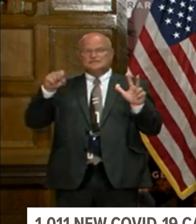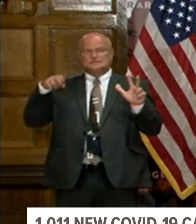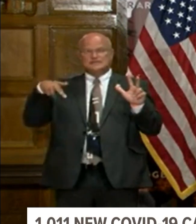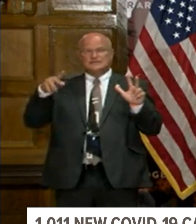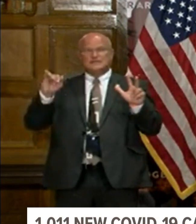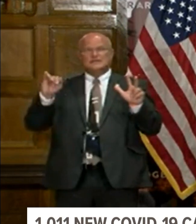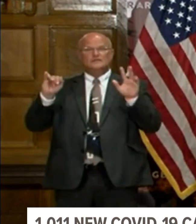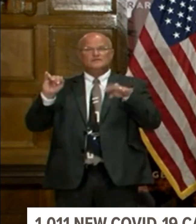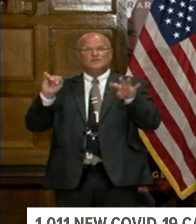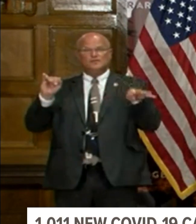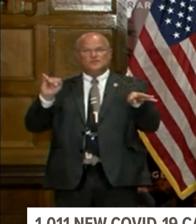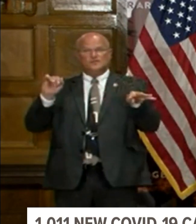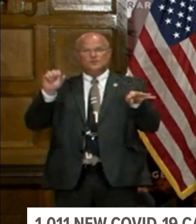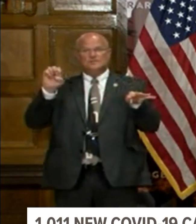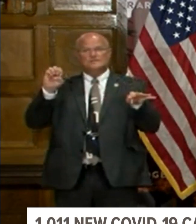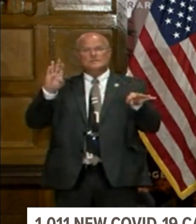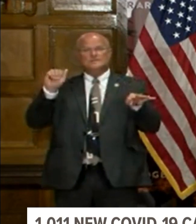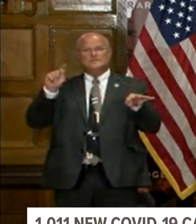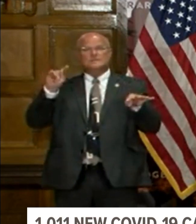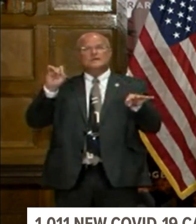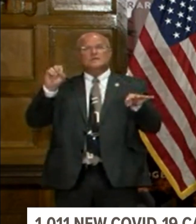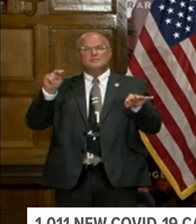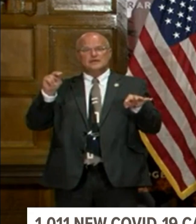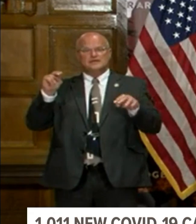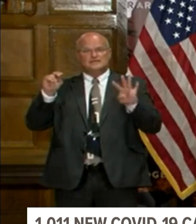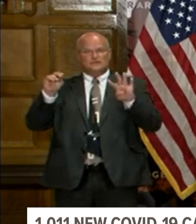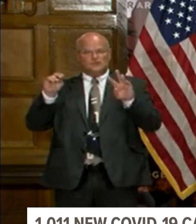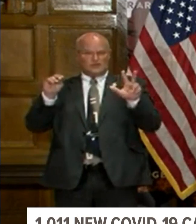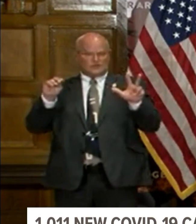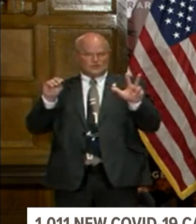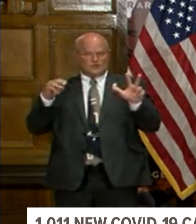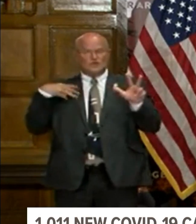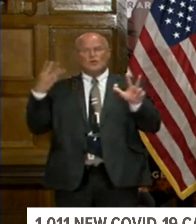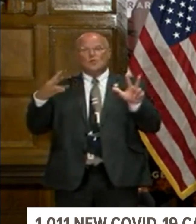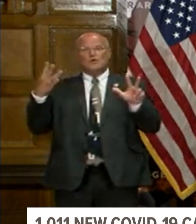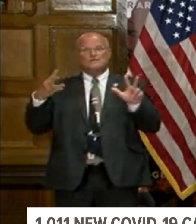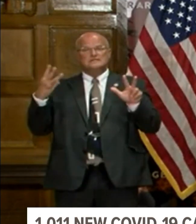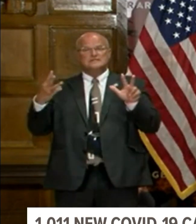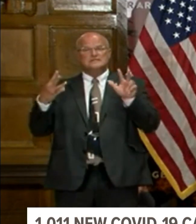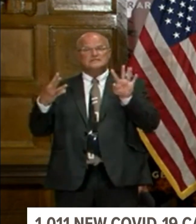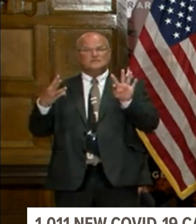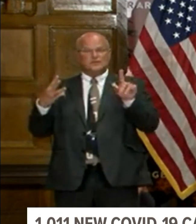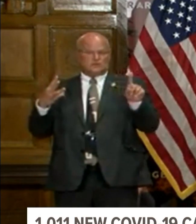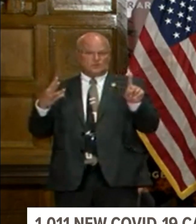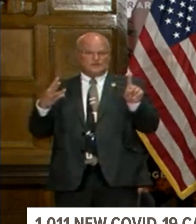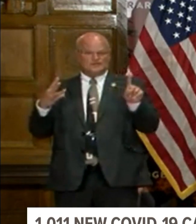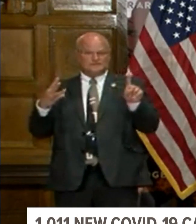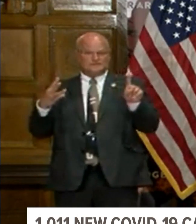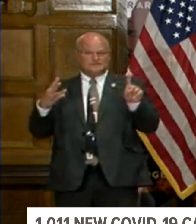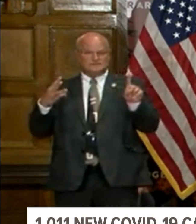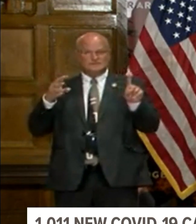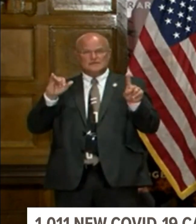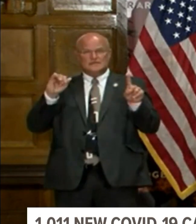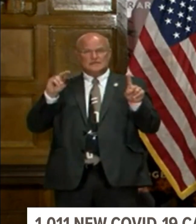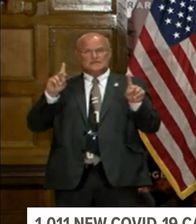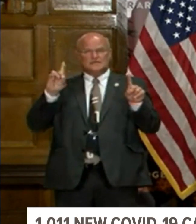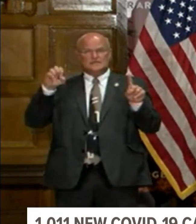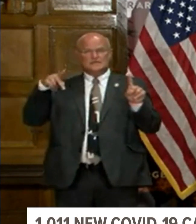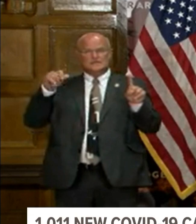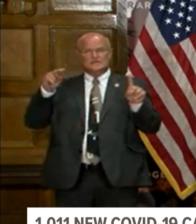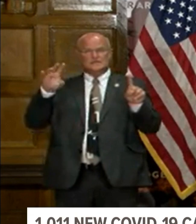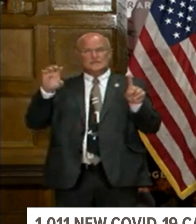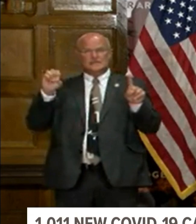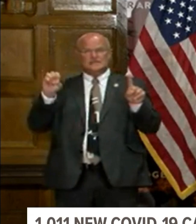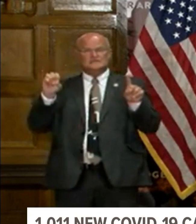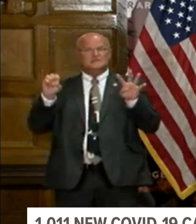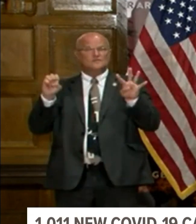44, Sebastian County 43, Washington County 41, Independence County